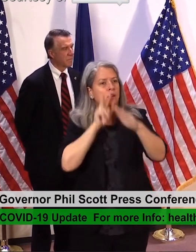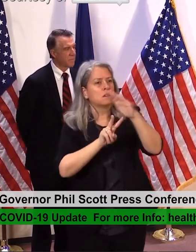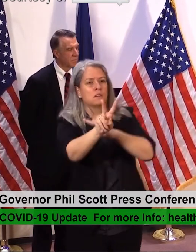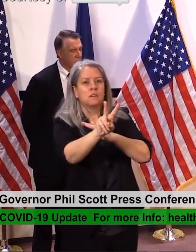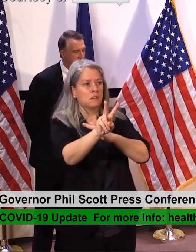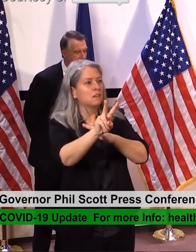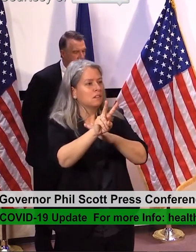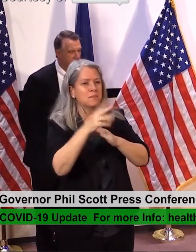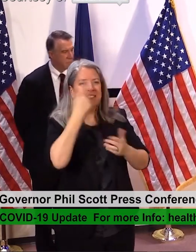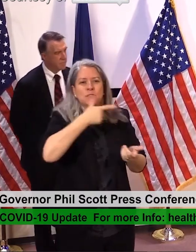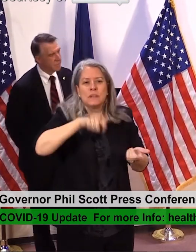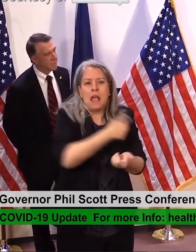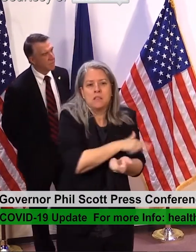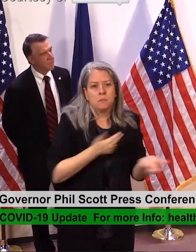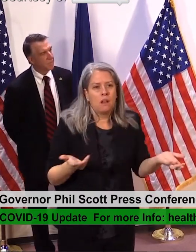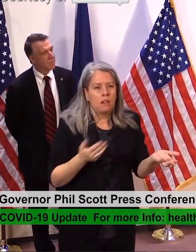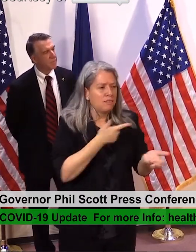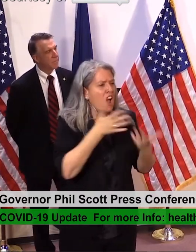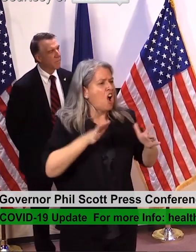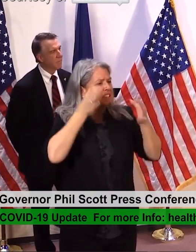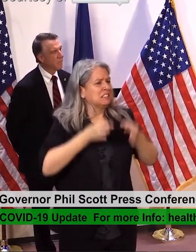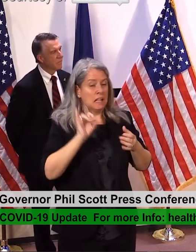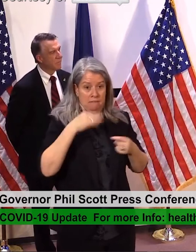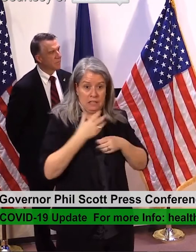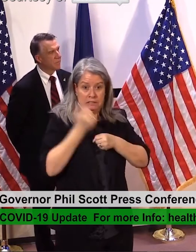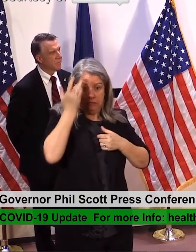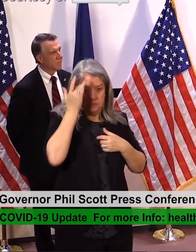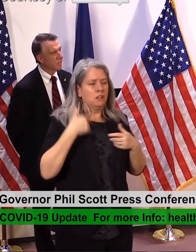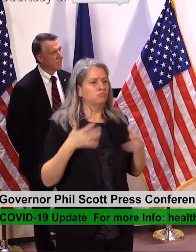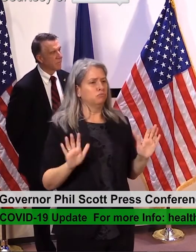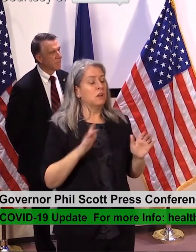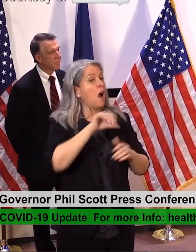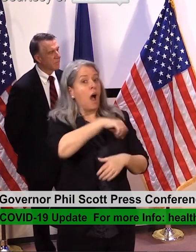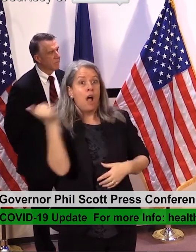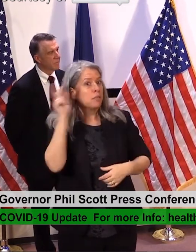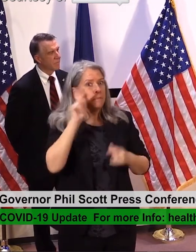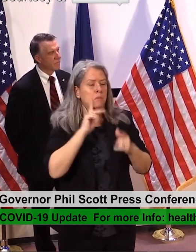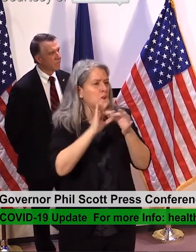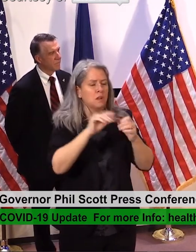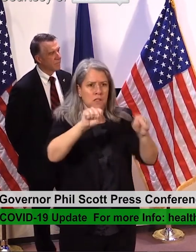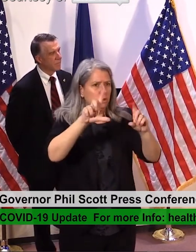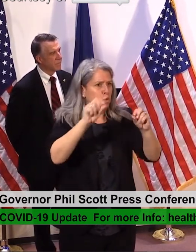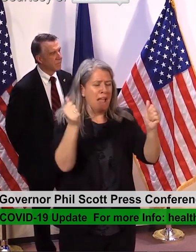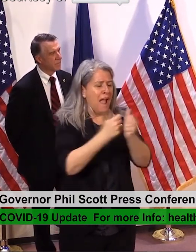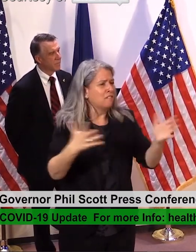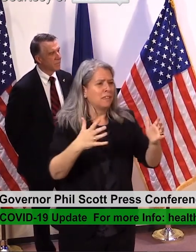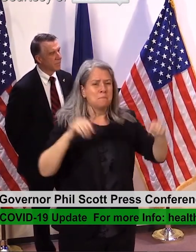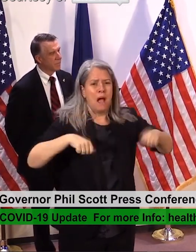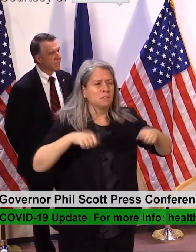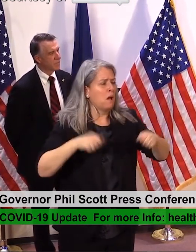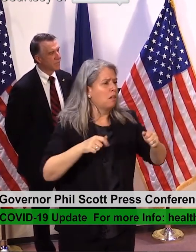individuals who might not have that kind of advanced directive, but the advanced directive might be do everything you can, short of a heroic